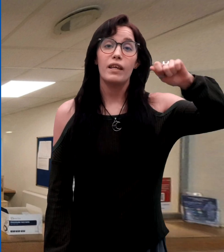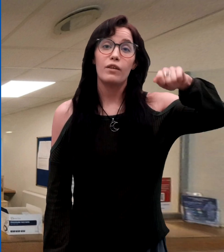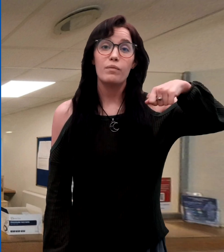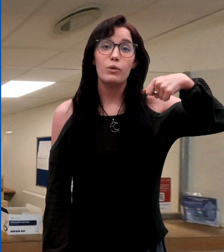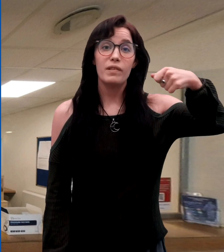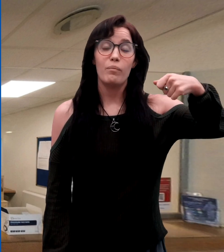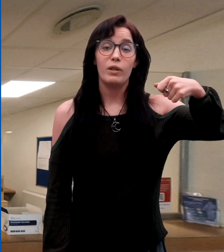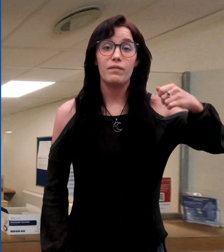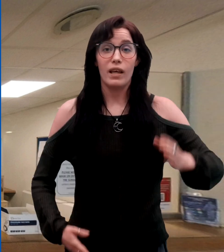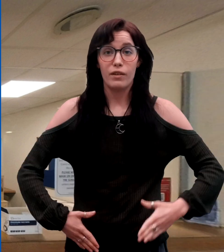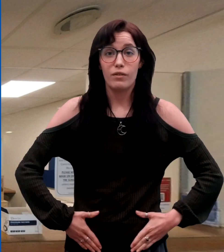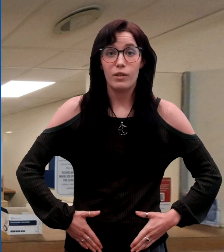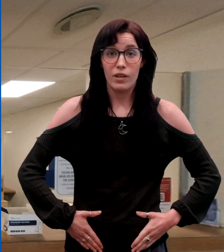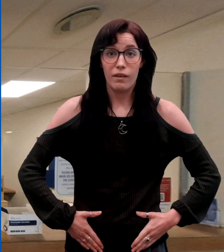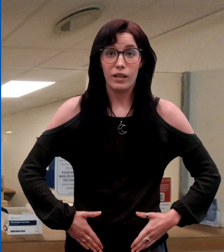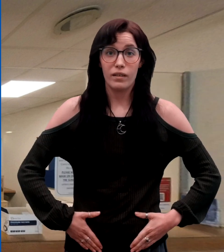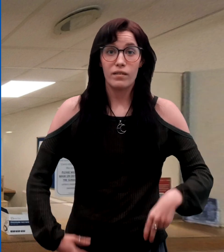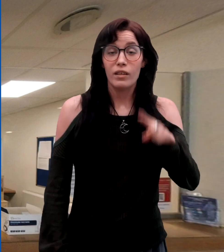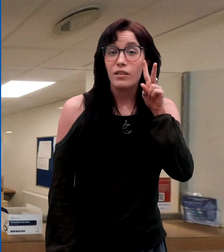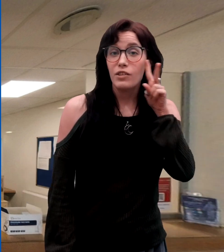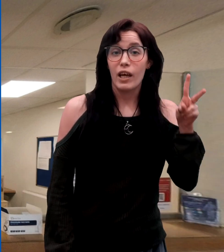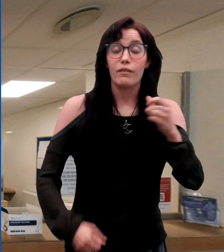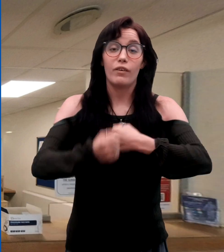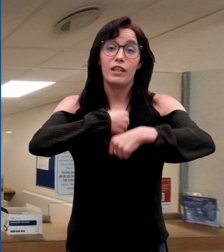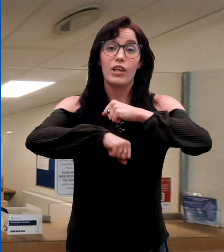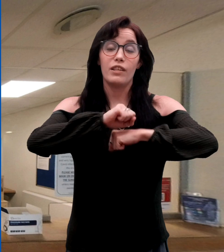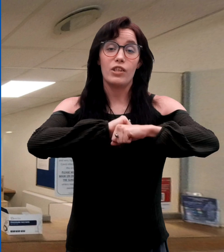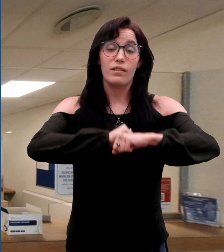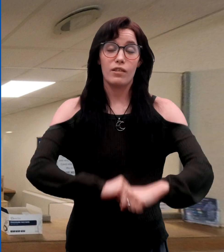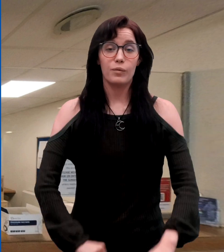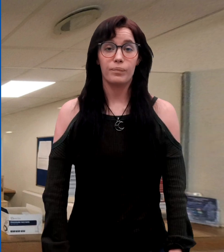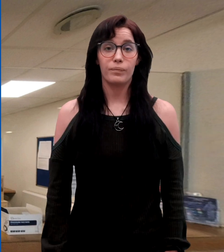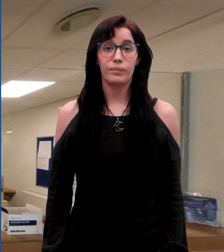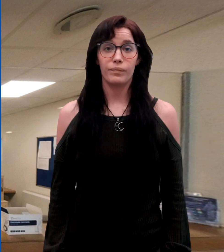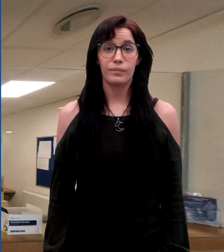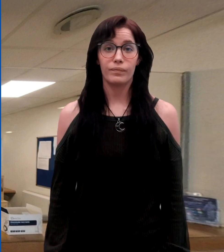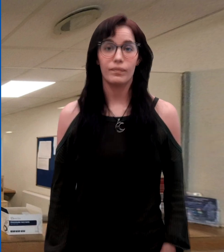It is taking a small sample of cells from the cervix to check for any changes.